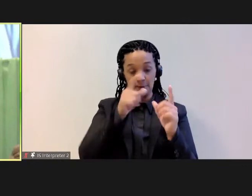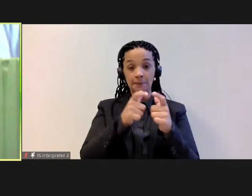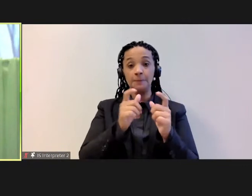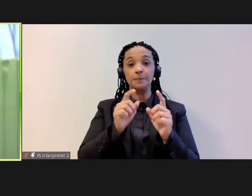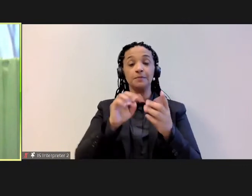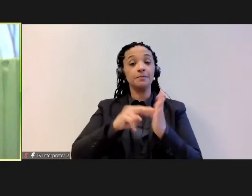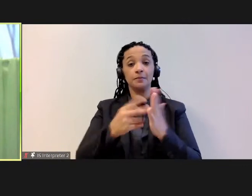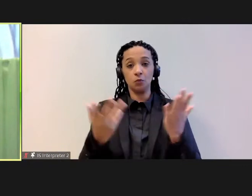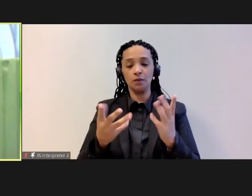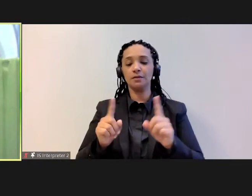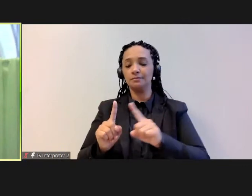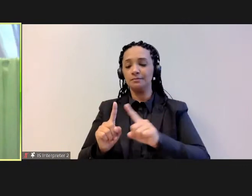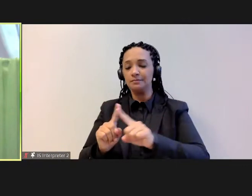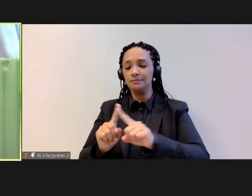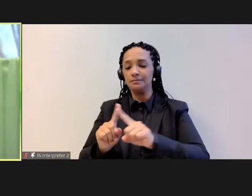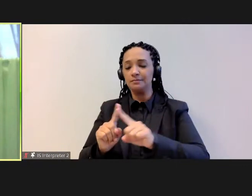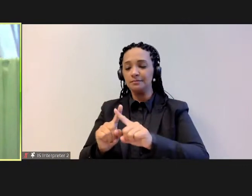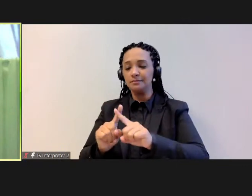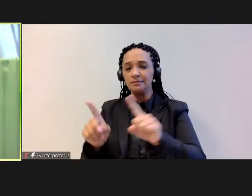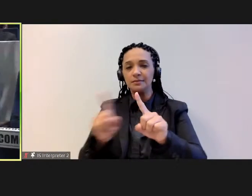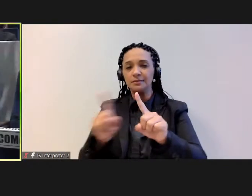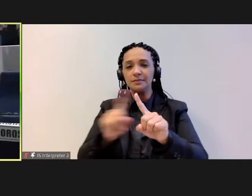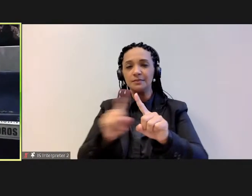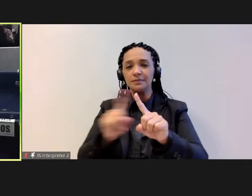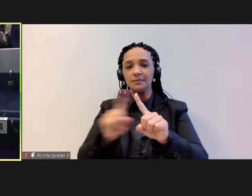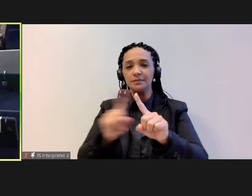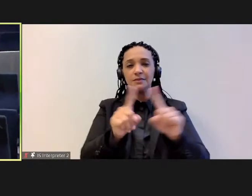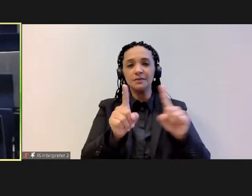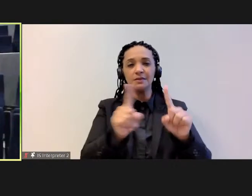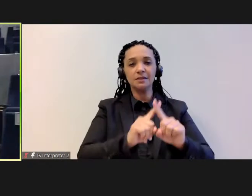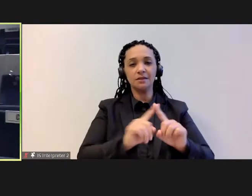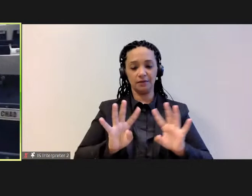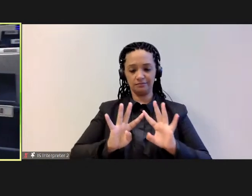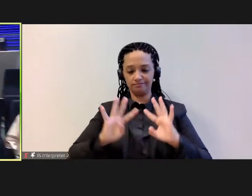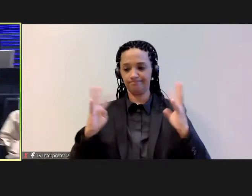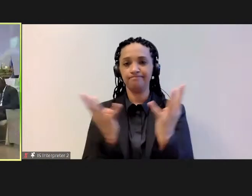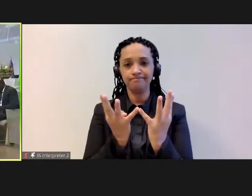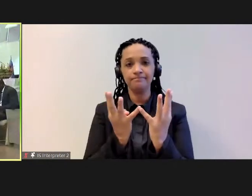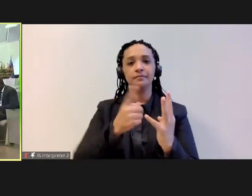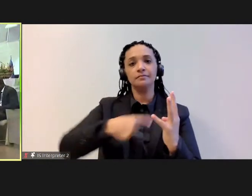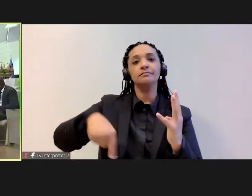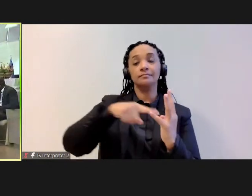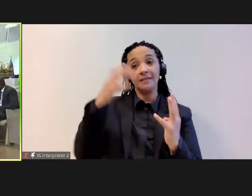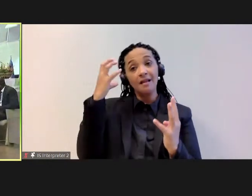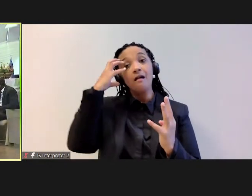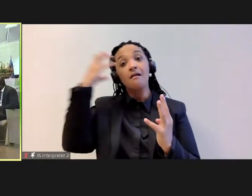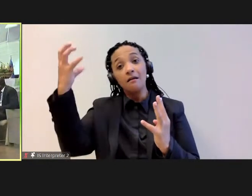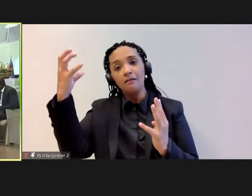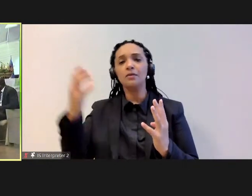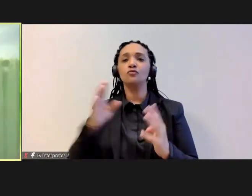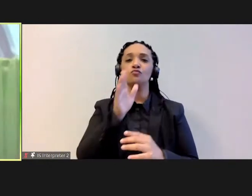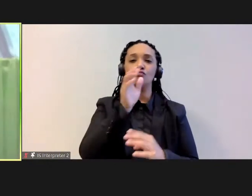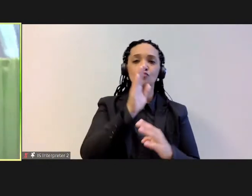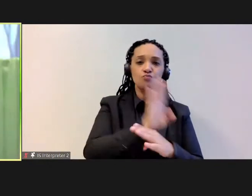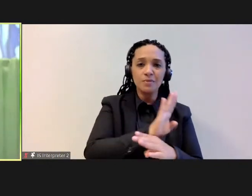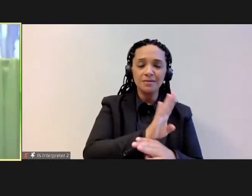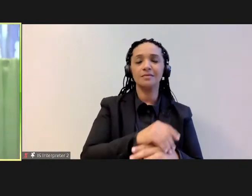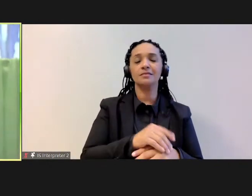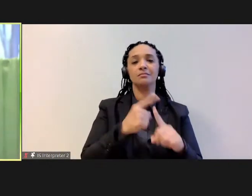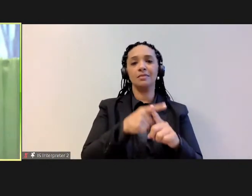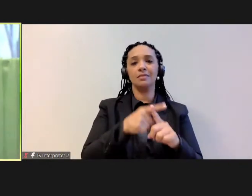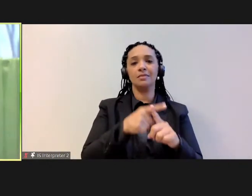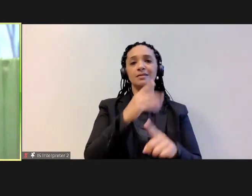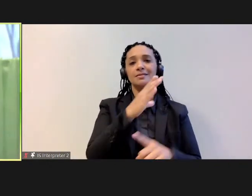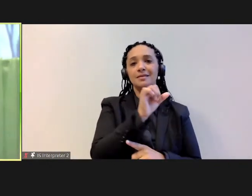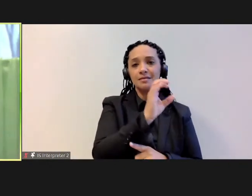stakeholders, both state and non-state, so that as we are reporting on progress, whether it is